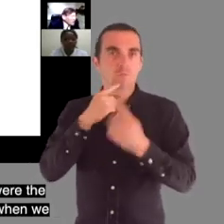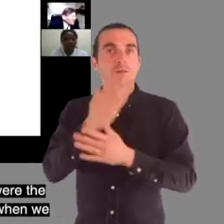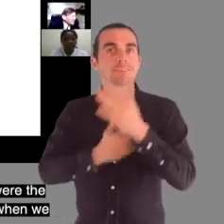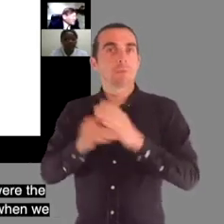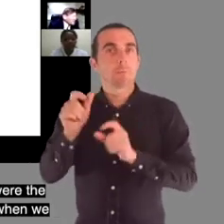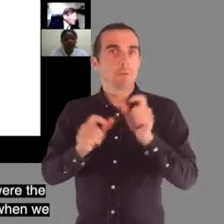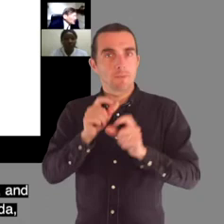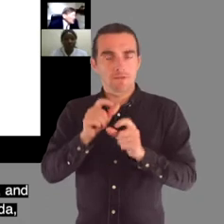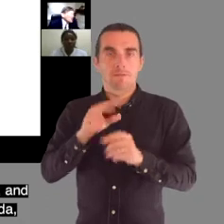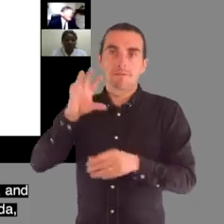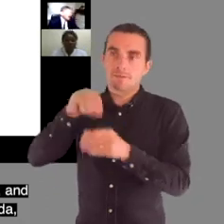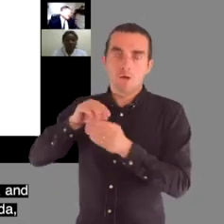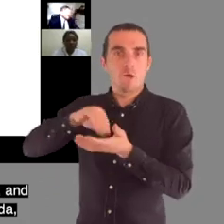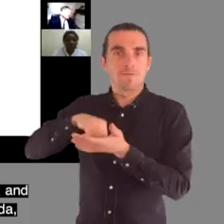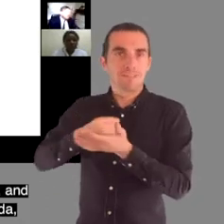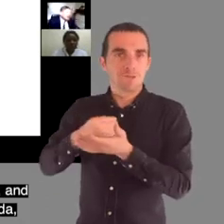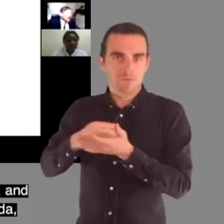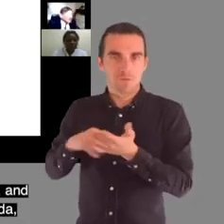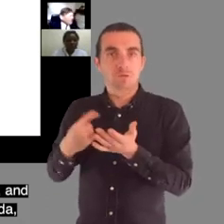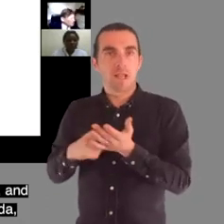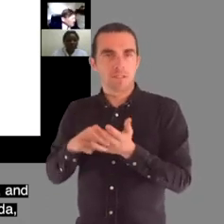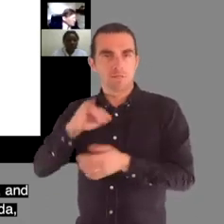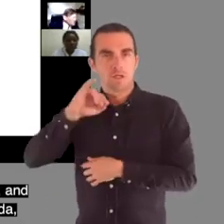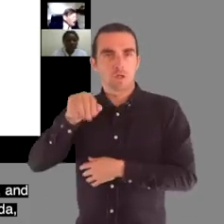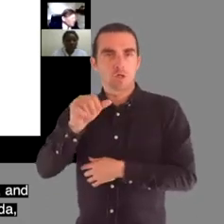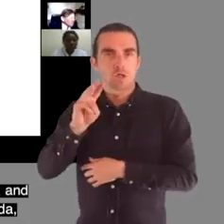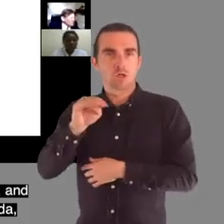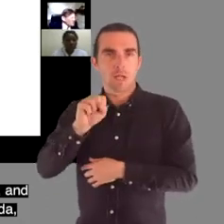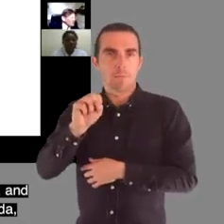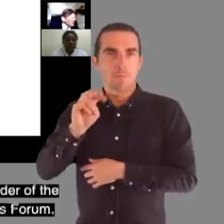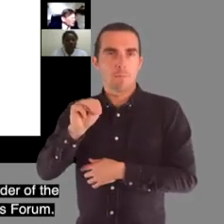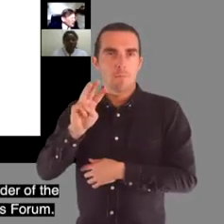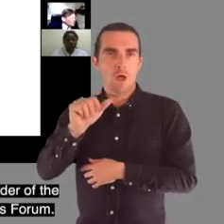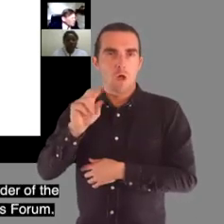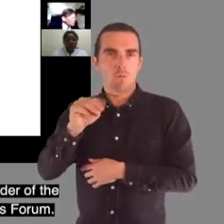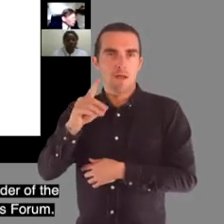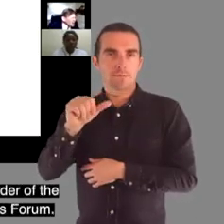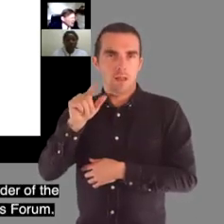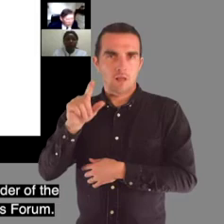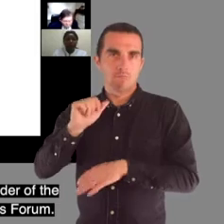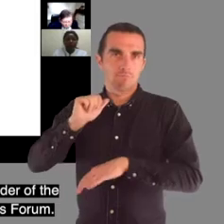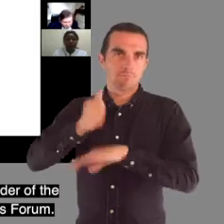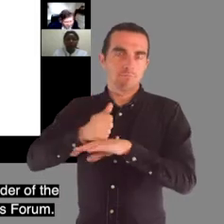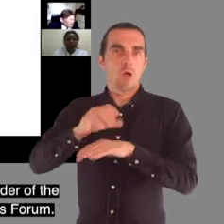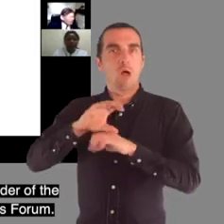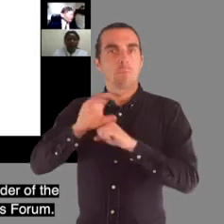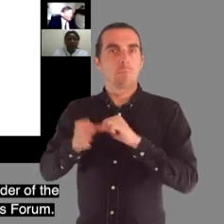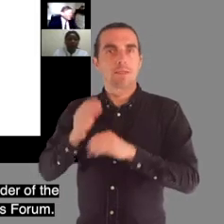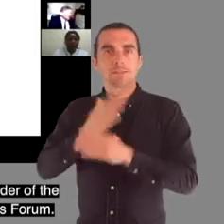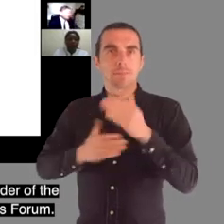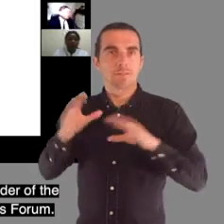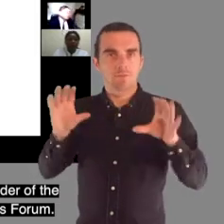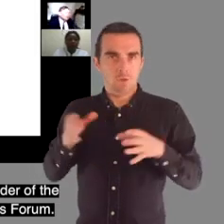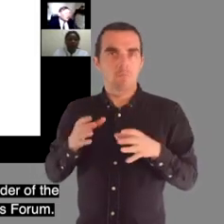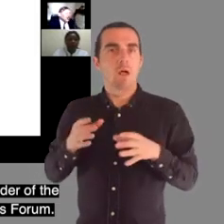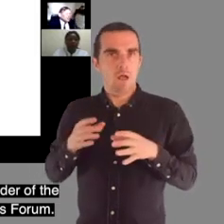we were making the convention, and particularly also from Uganda, James Mwanda, who was the founder of